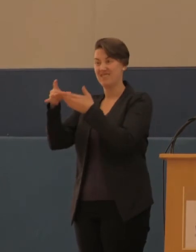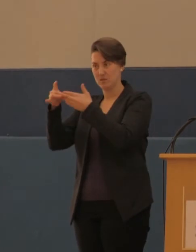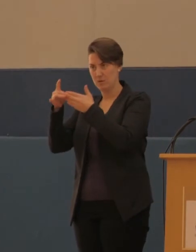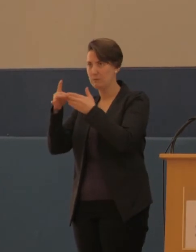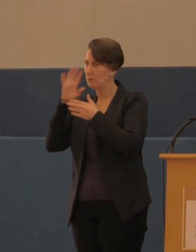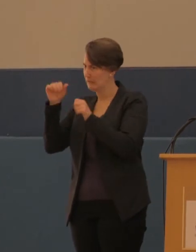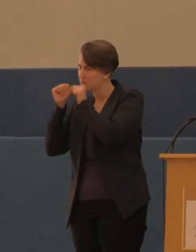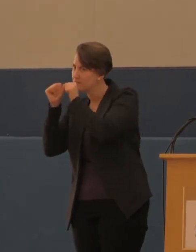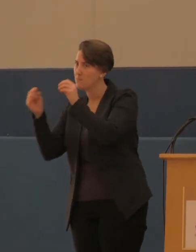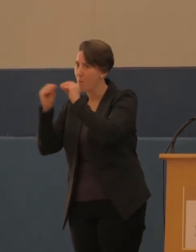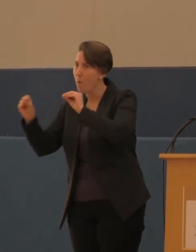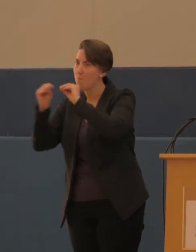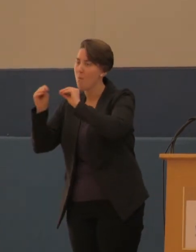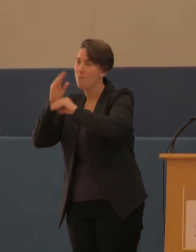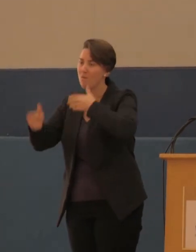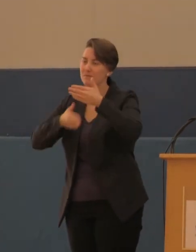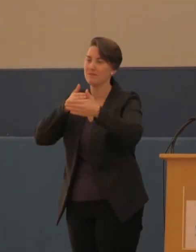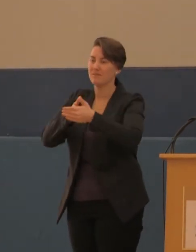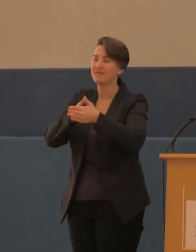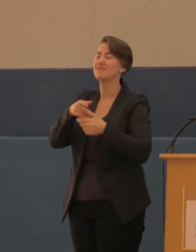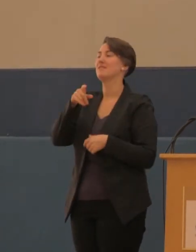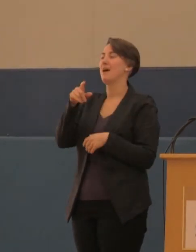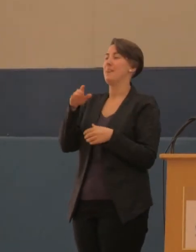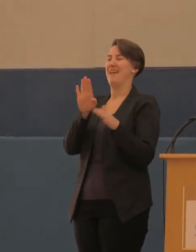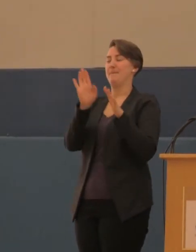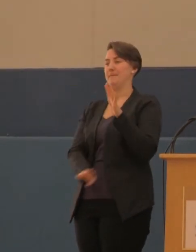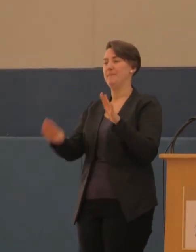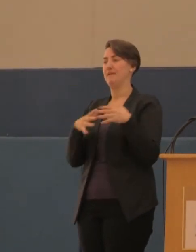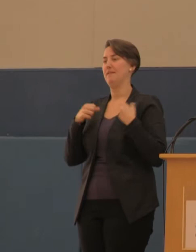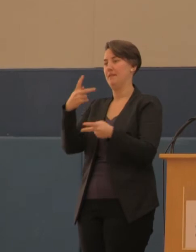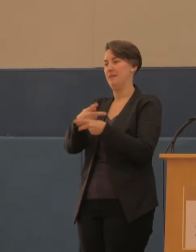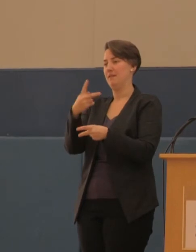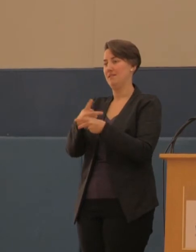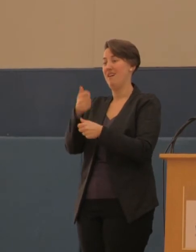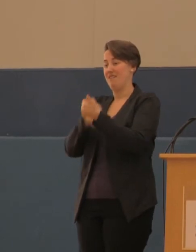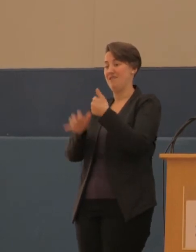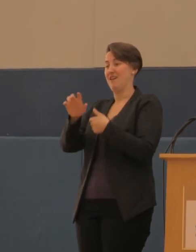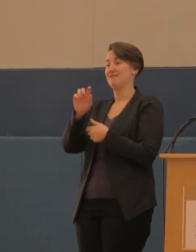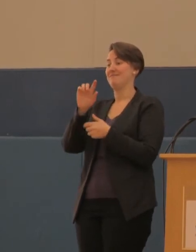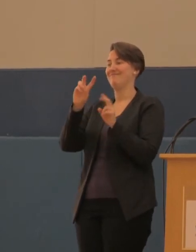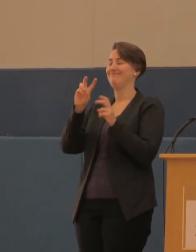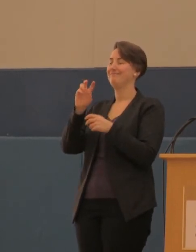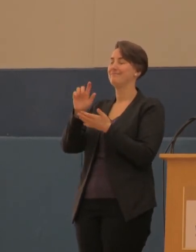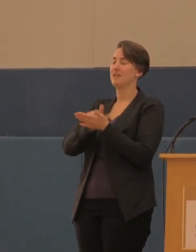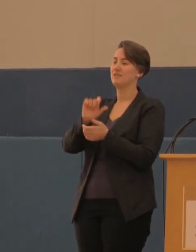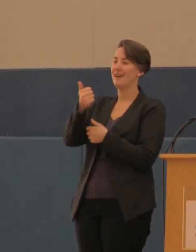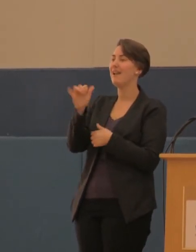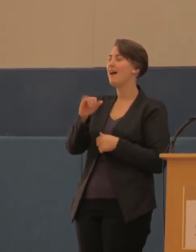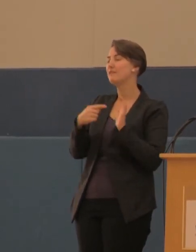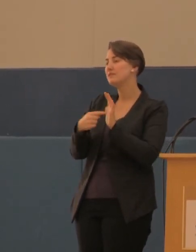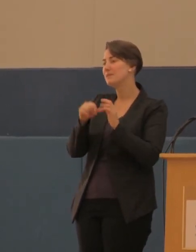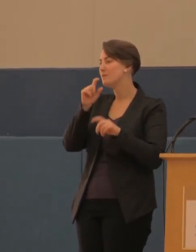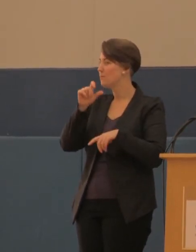action in the near future to interfere with access to basic health care under Title X, such as birth control, STI